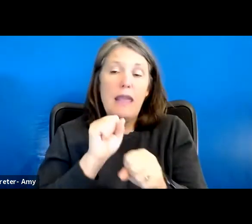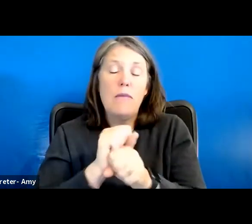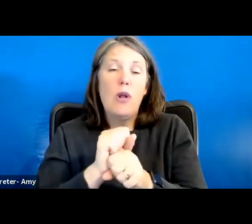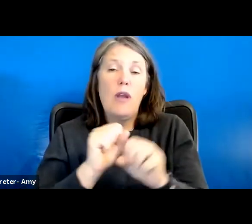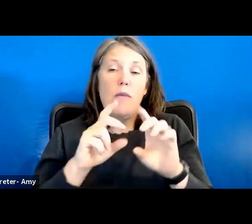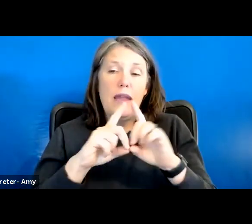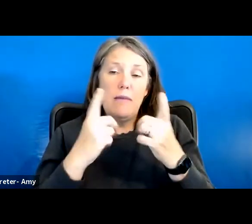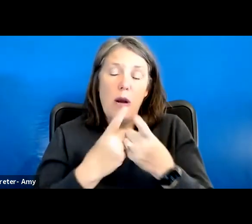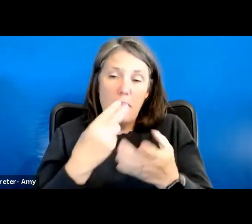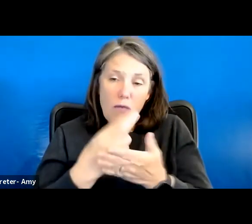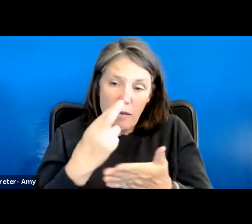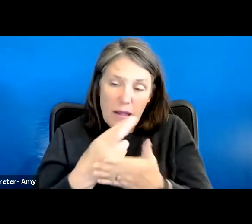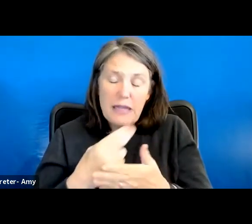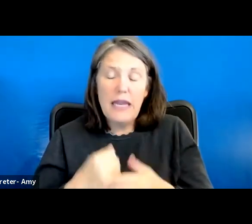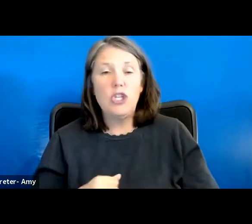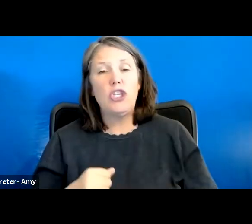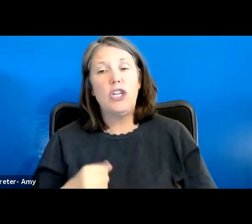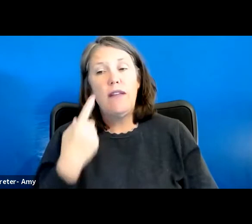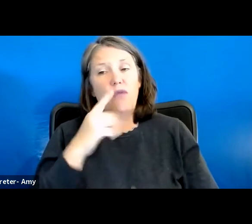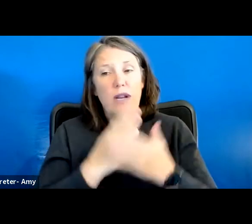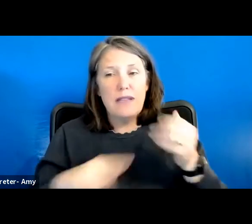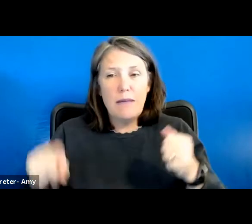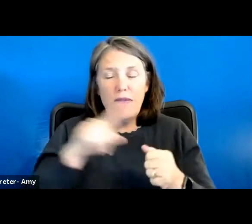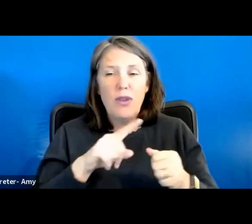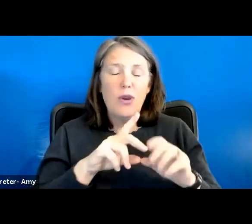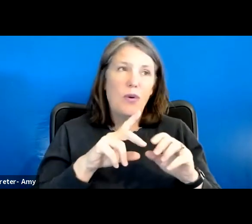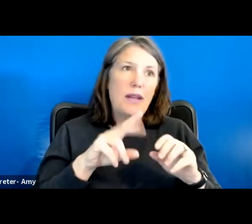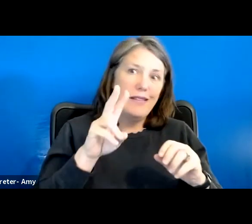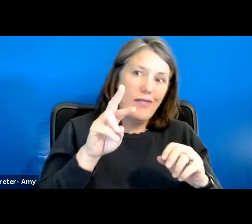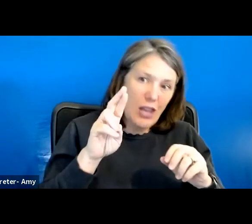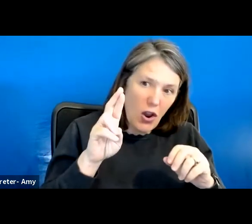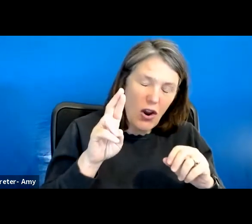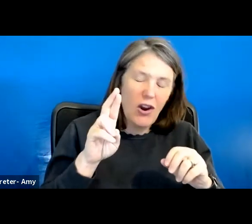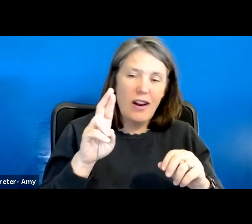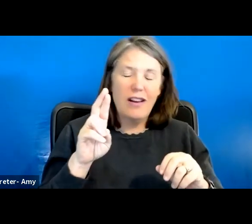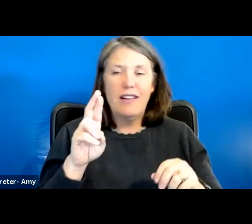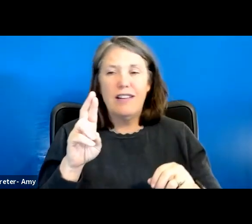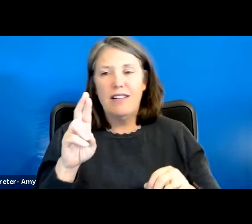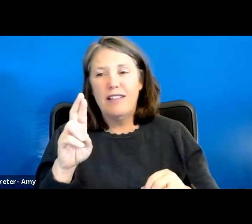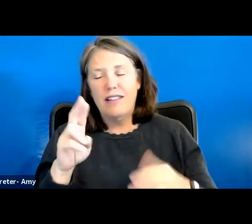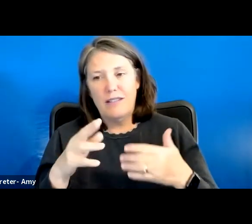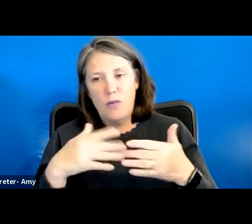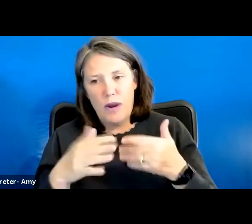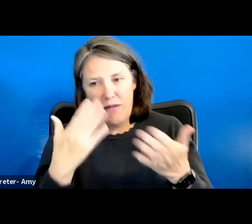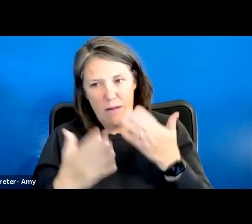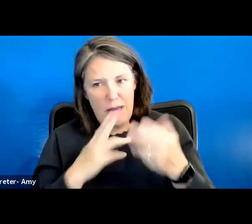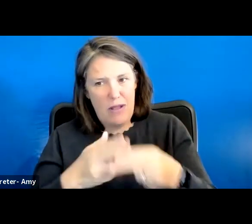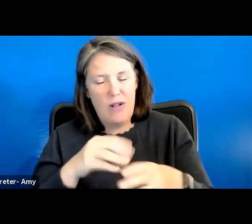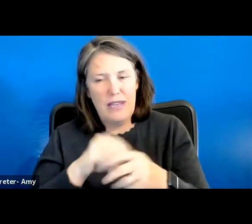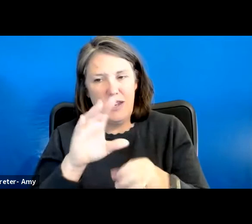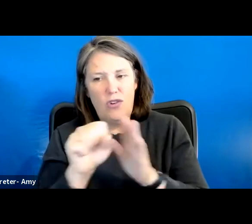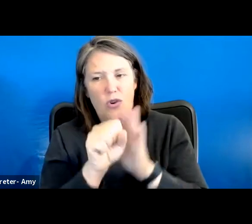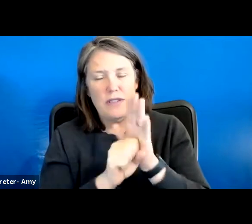of Rehabilitation, it's for some of you, it's Department of Vocational Rehabilitation or whatever it might be in your state. But